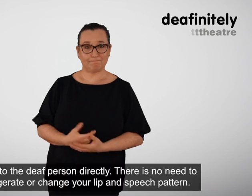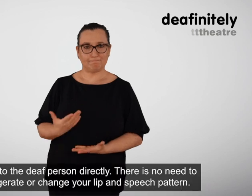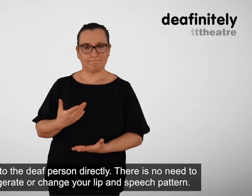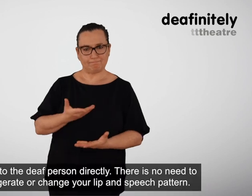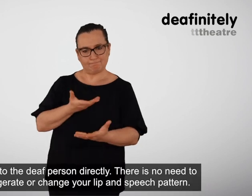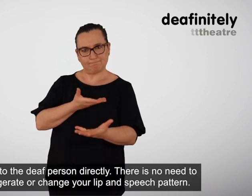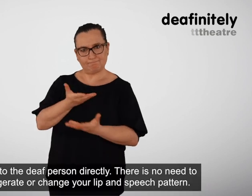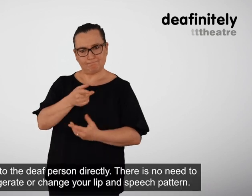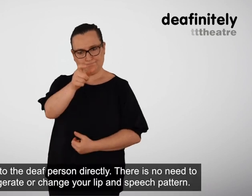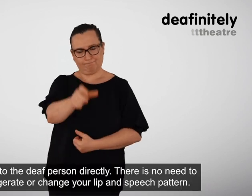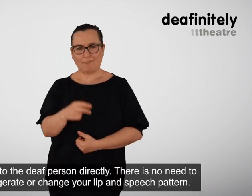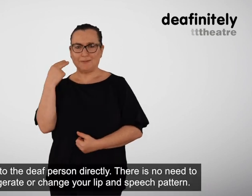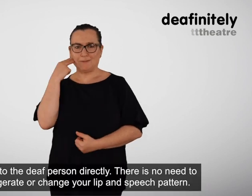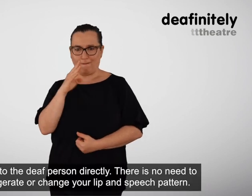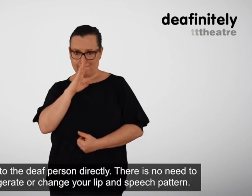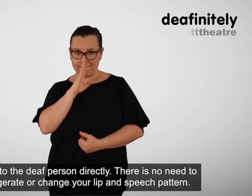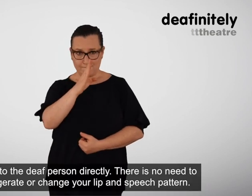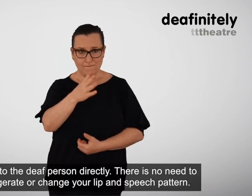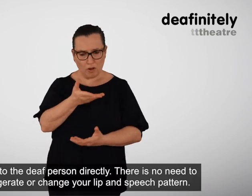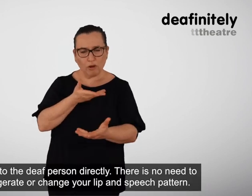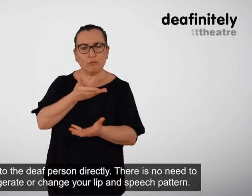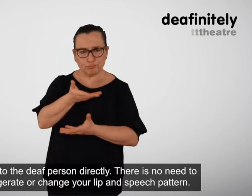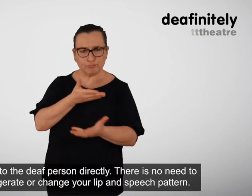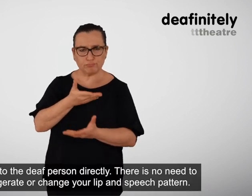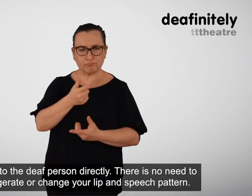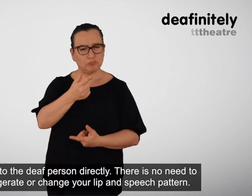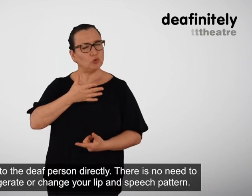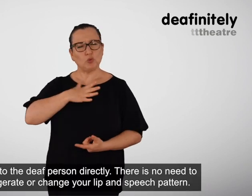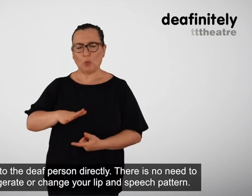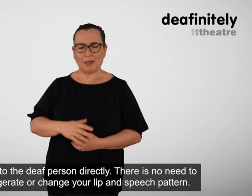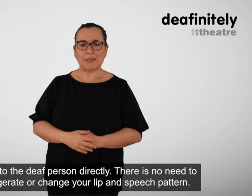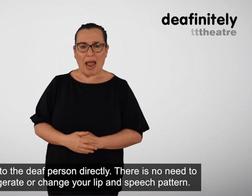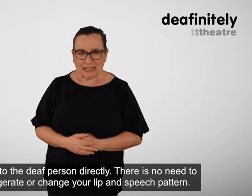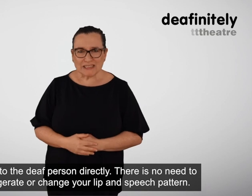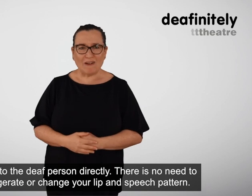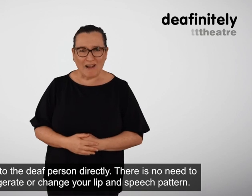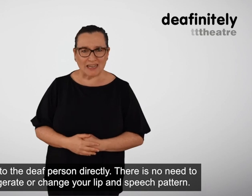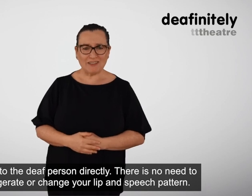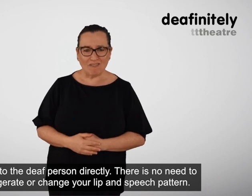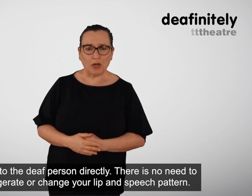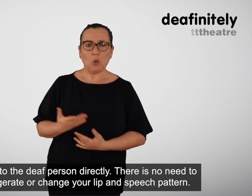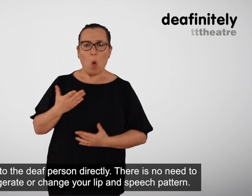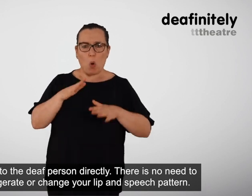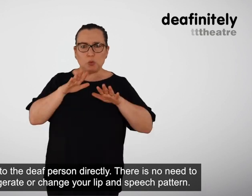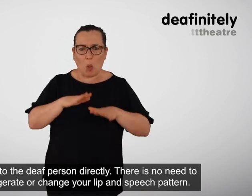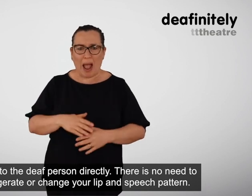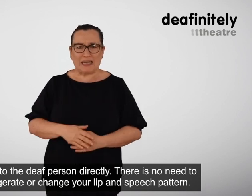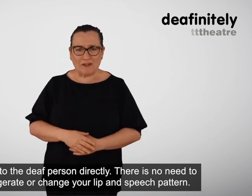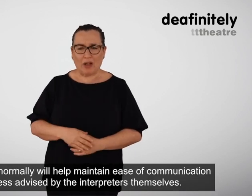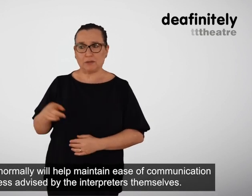Speak to the deaf person directly. There is no need to exaggerate or change your lip and speech